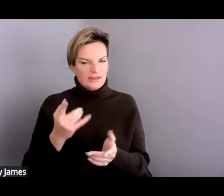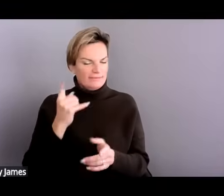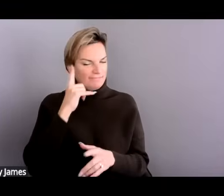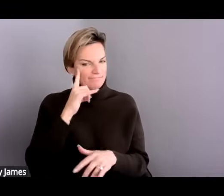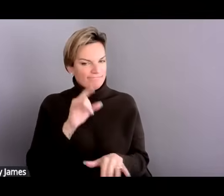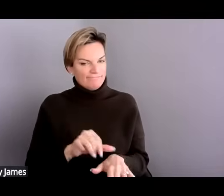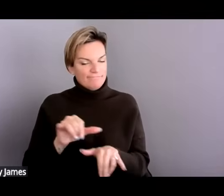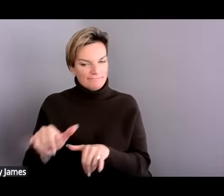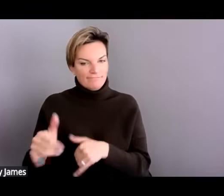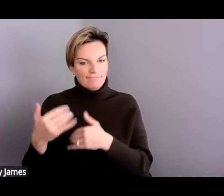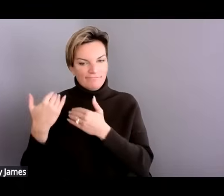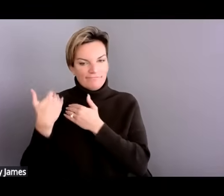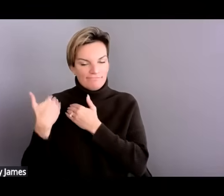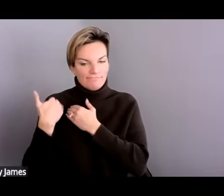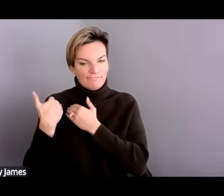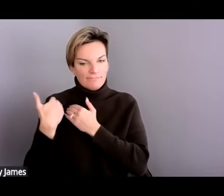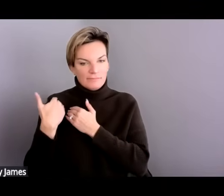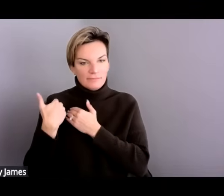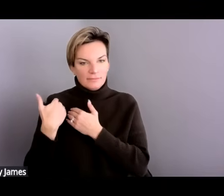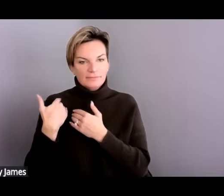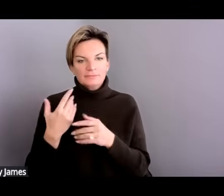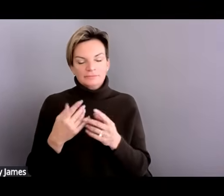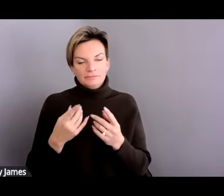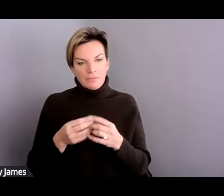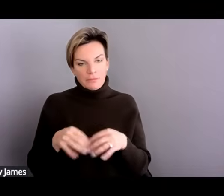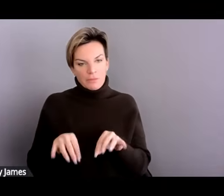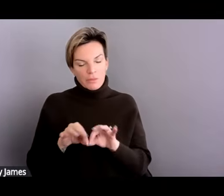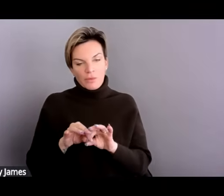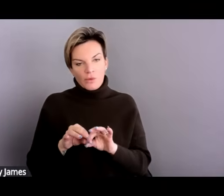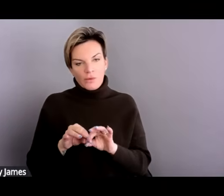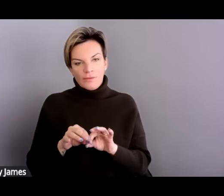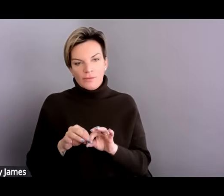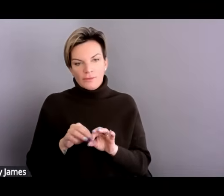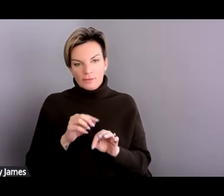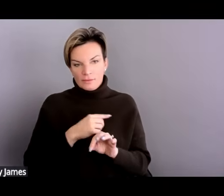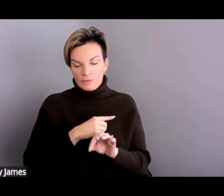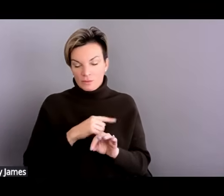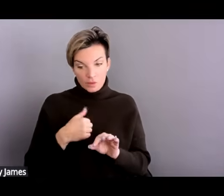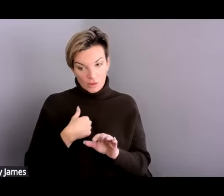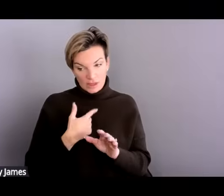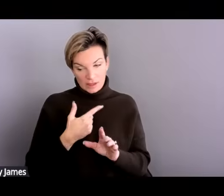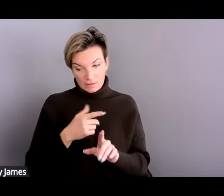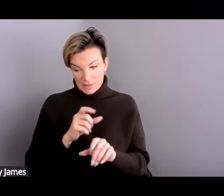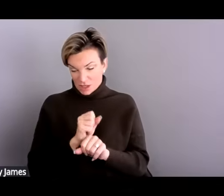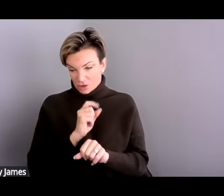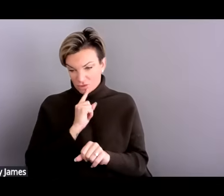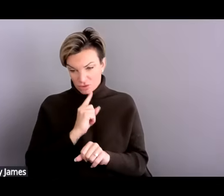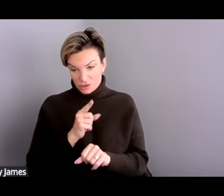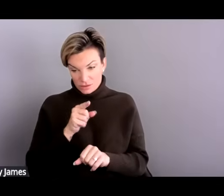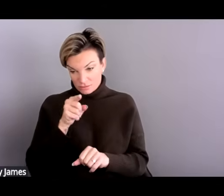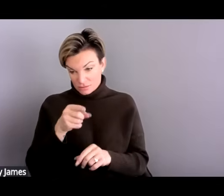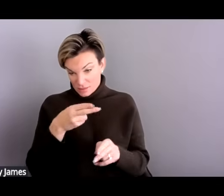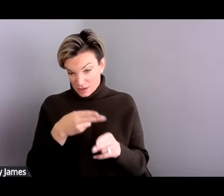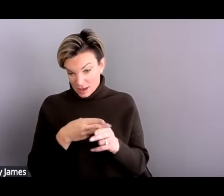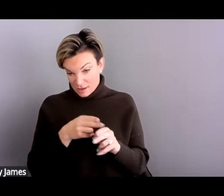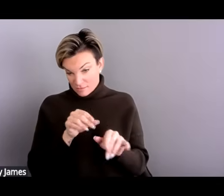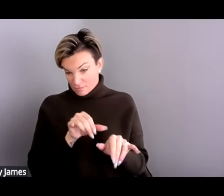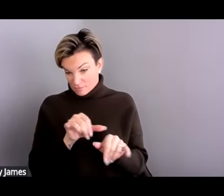they're collecting. And it's important that we know that they are who they say they are. And